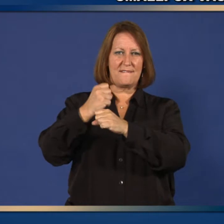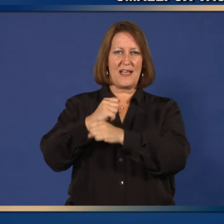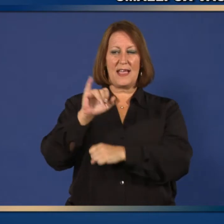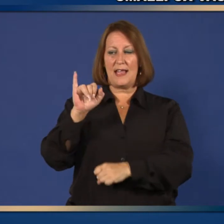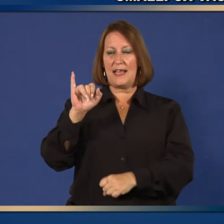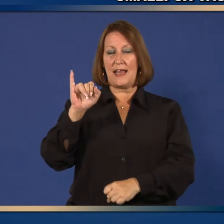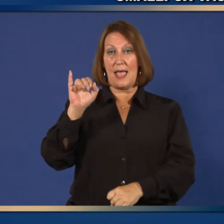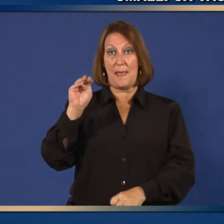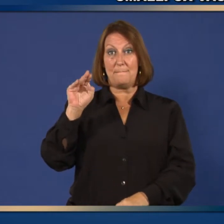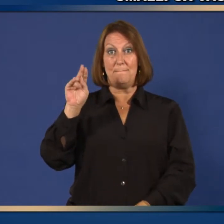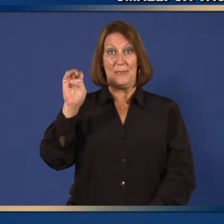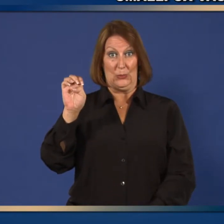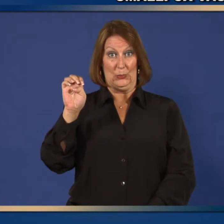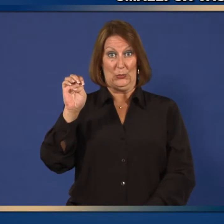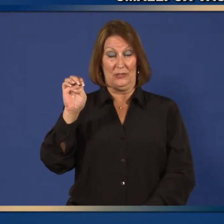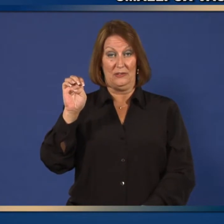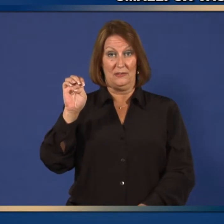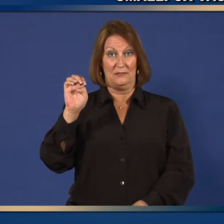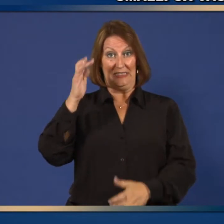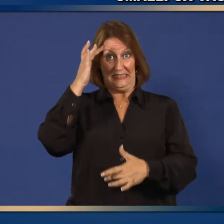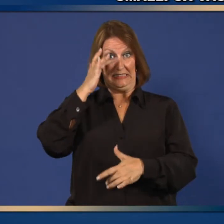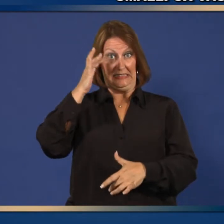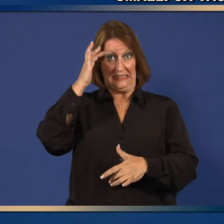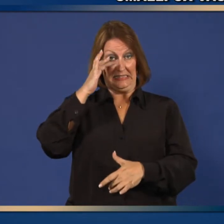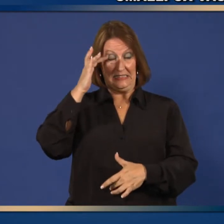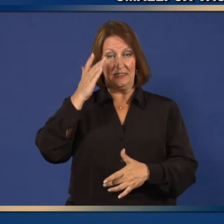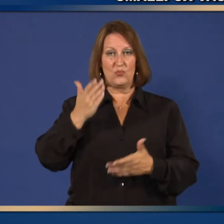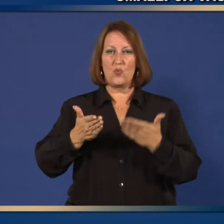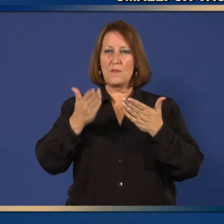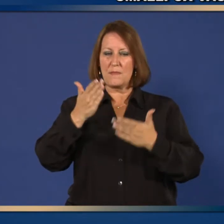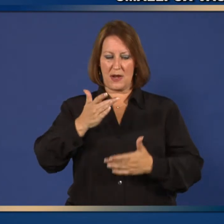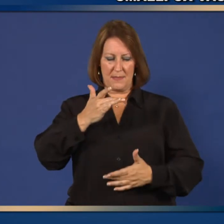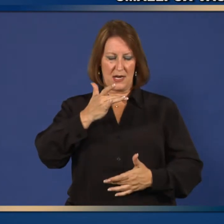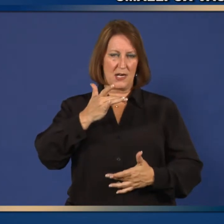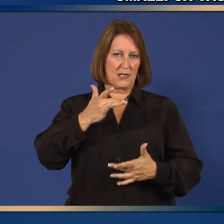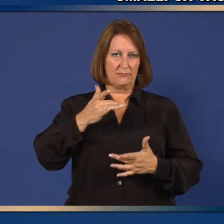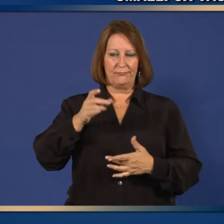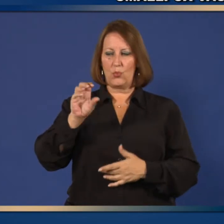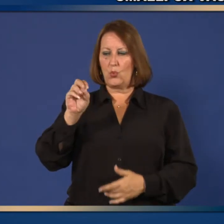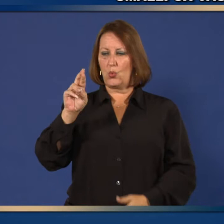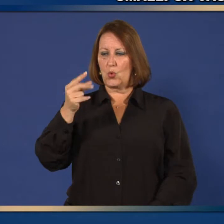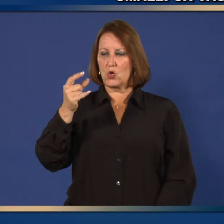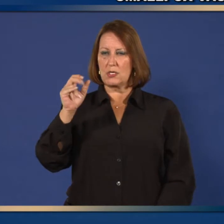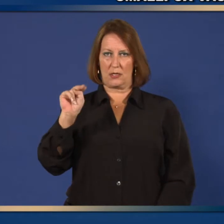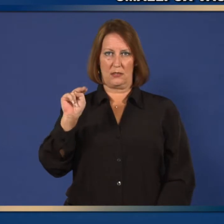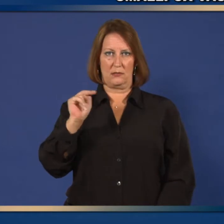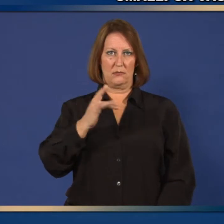or drugs taken for an organ or bone marrow transplant.